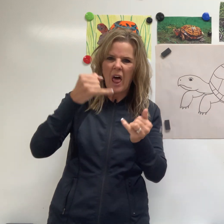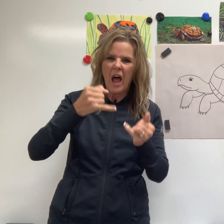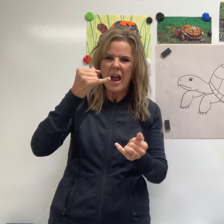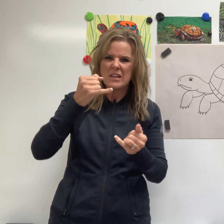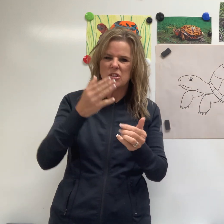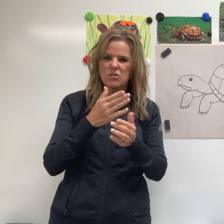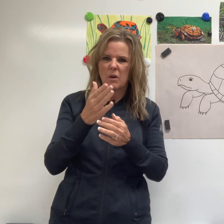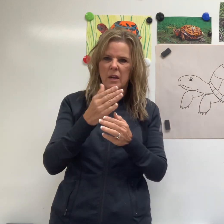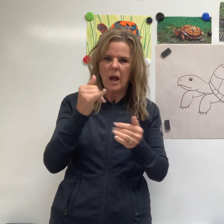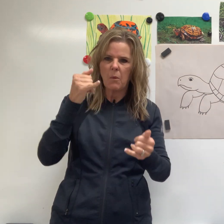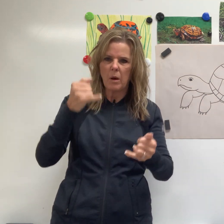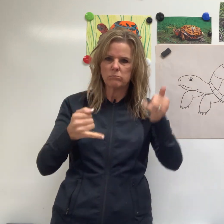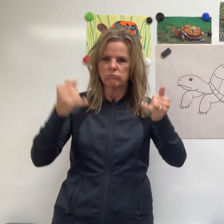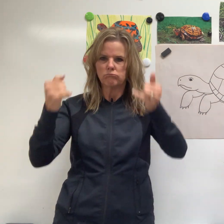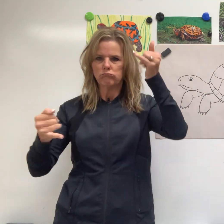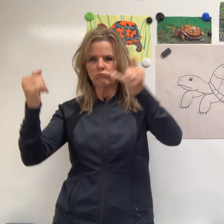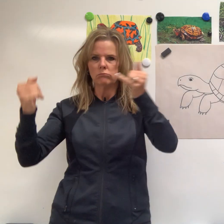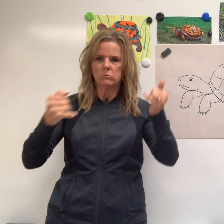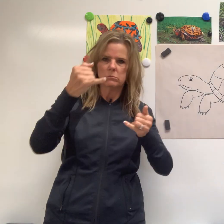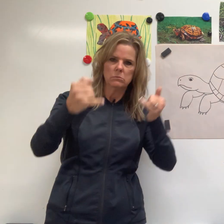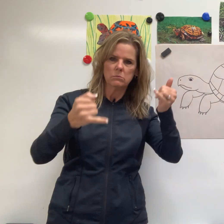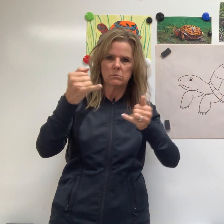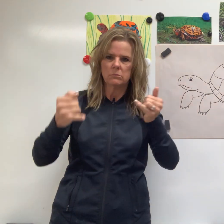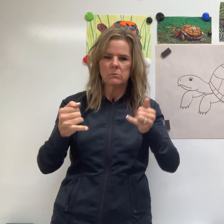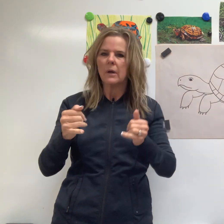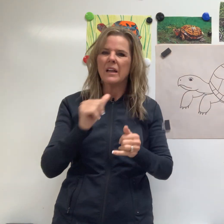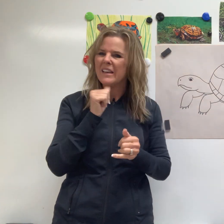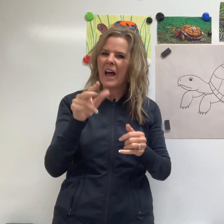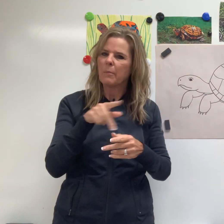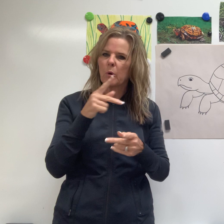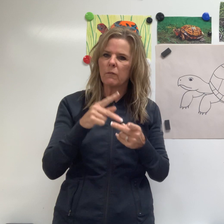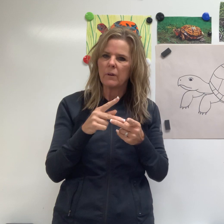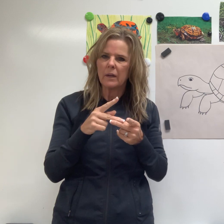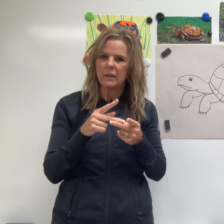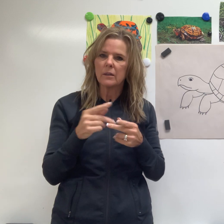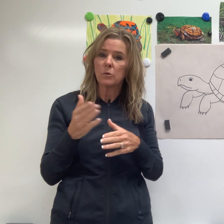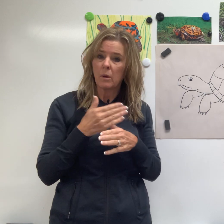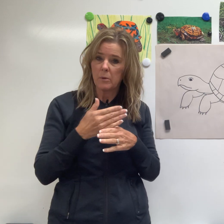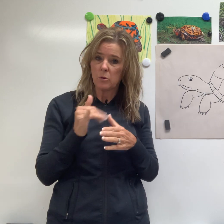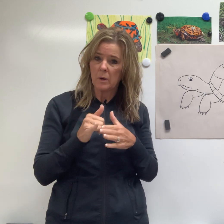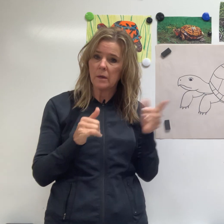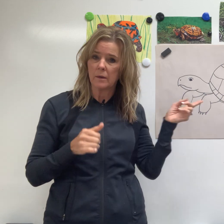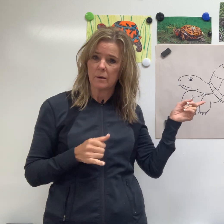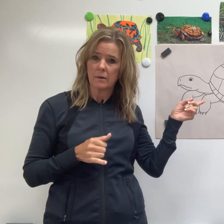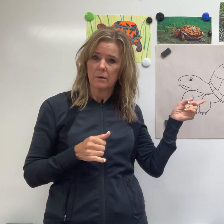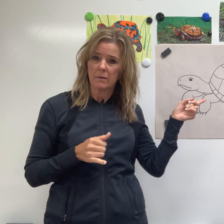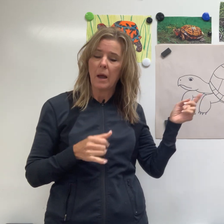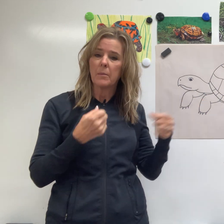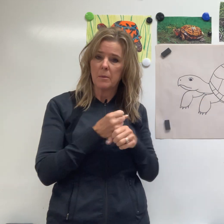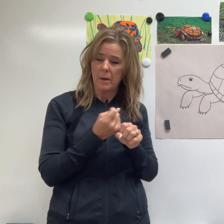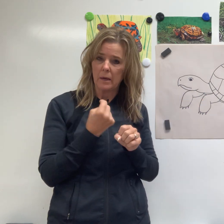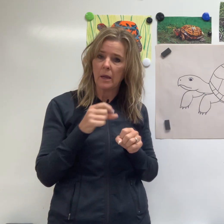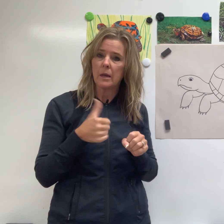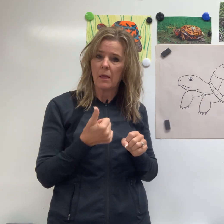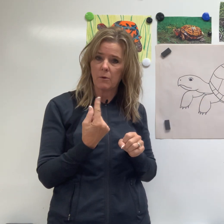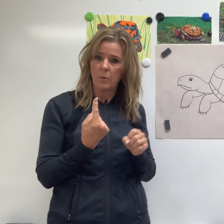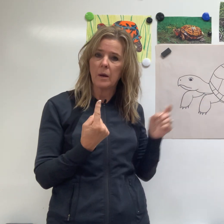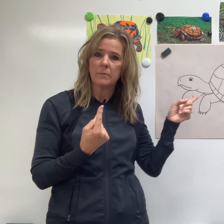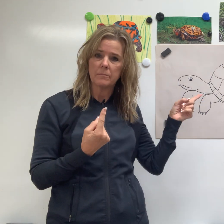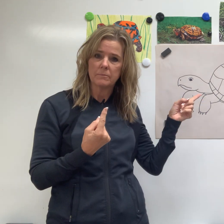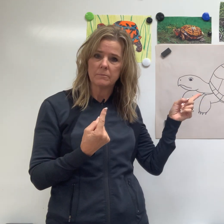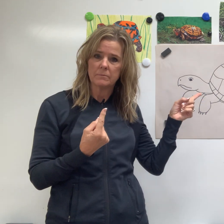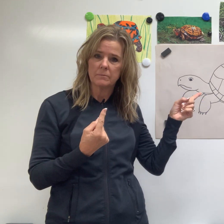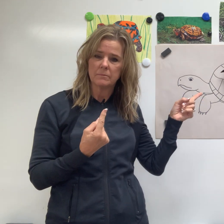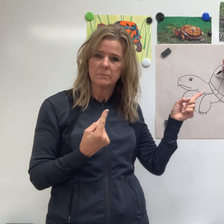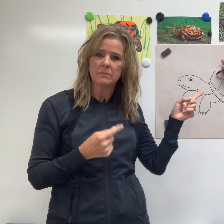they're called offset. They don't line up perfectly. So sort of in between here, I'm gonna make a scoot. In between